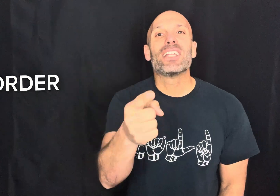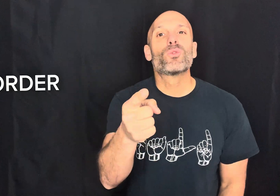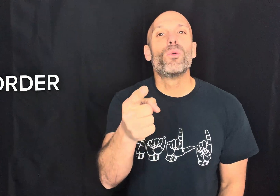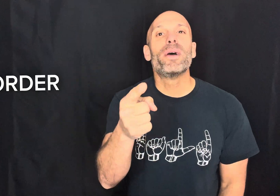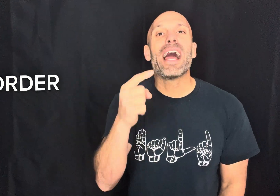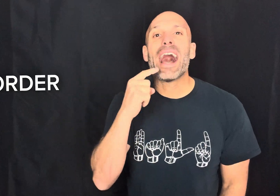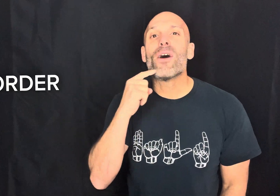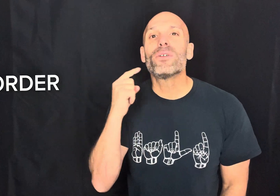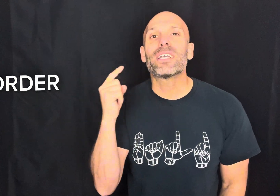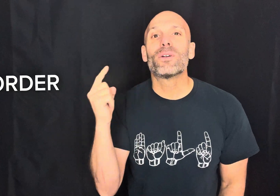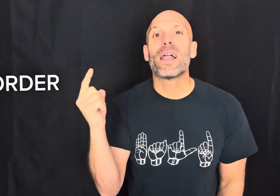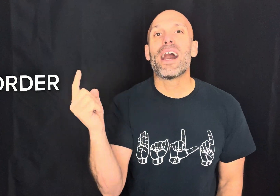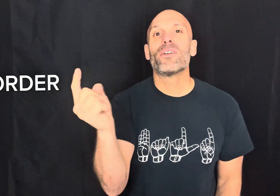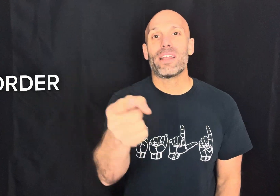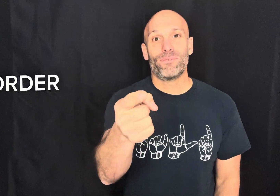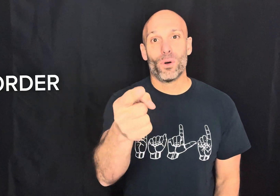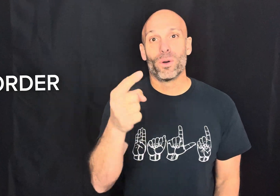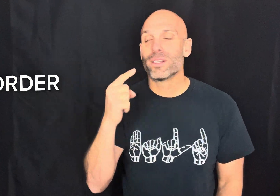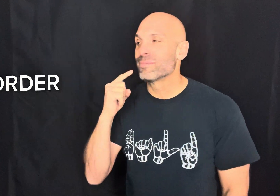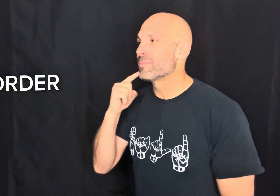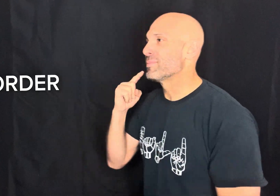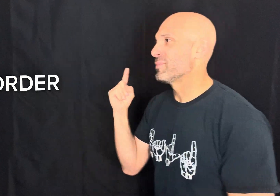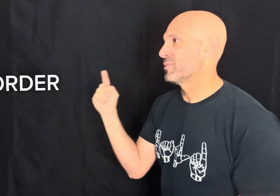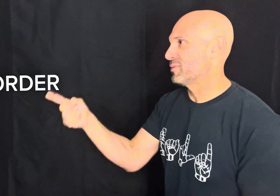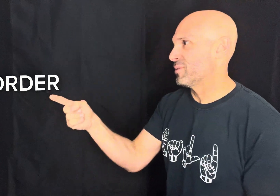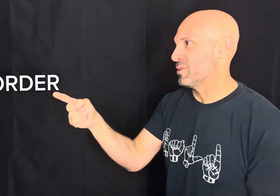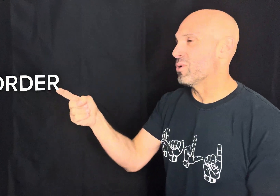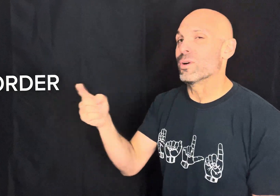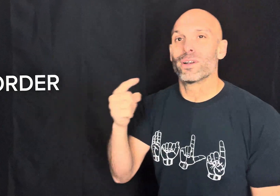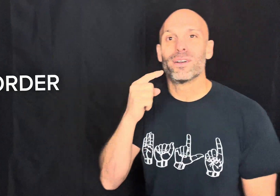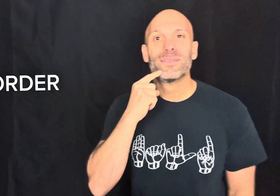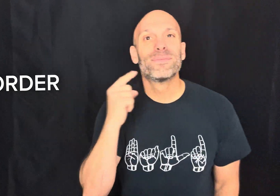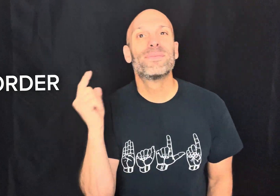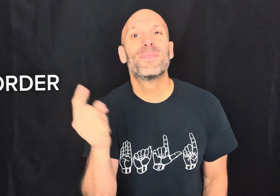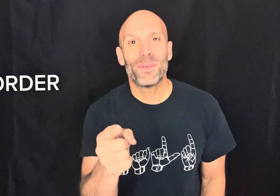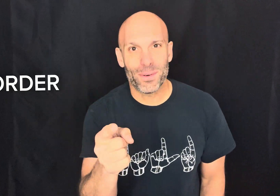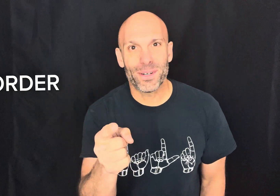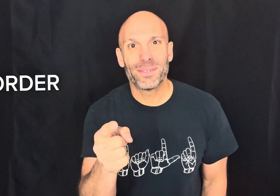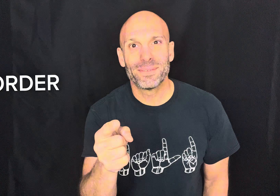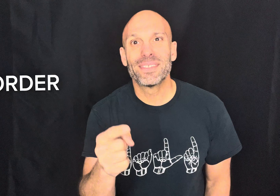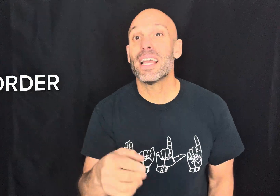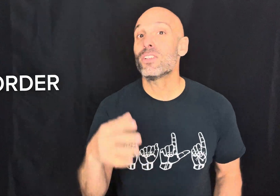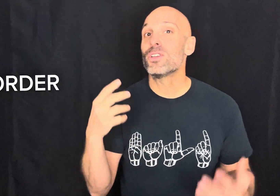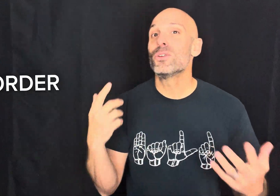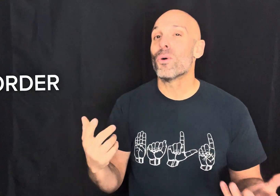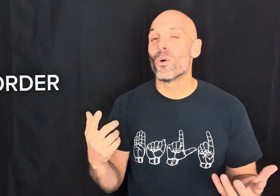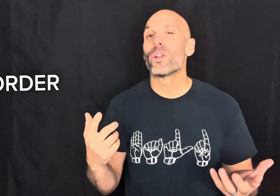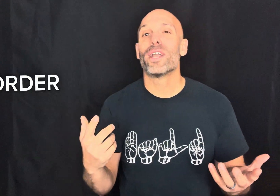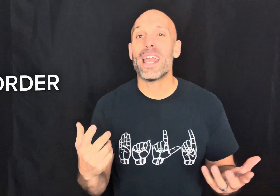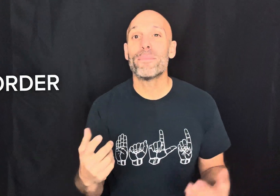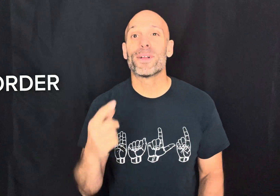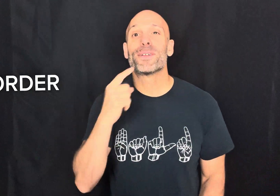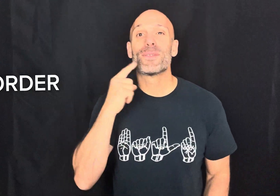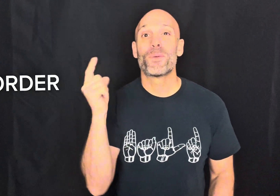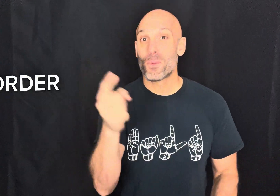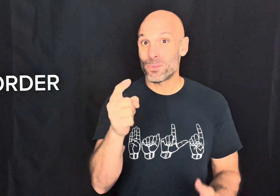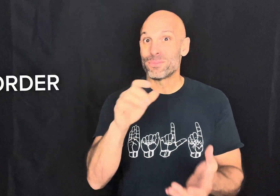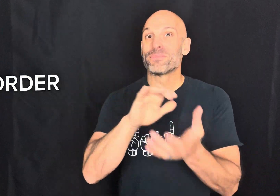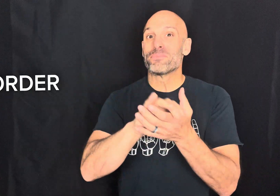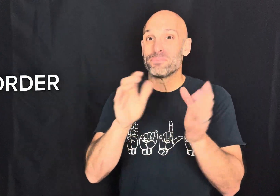swoop it out, around, and forward. Order. Okay, so you order a hamburger.